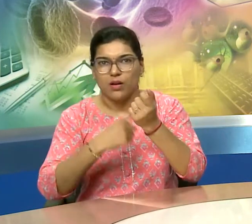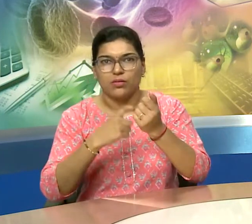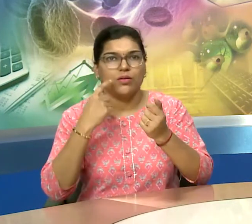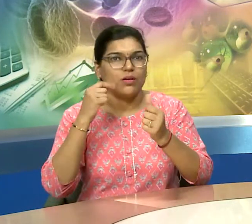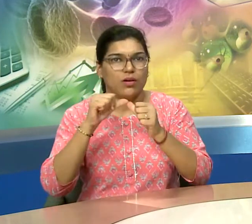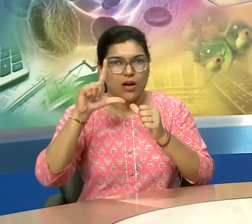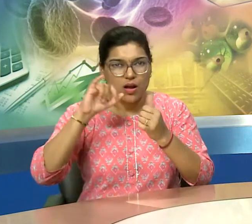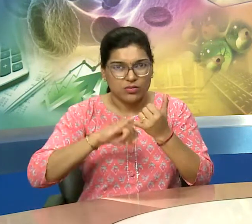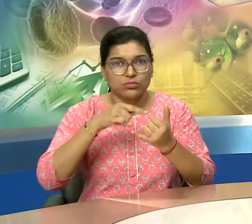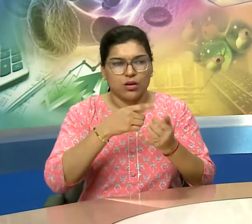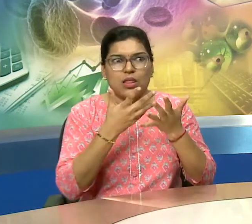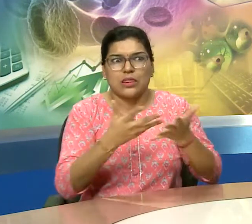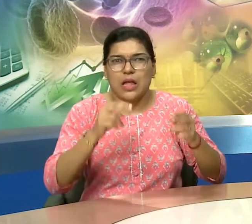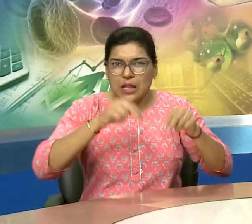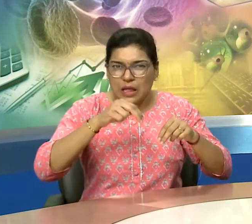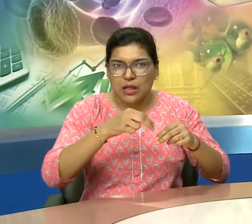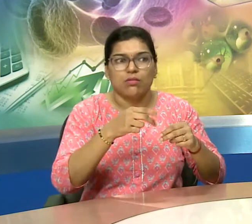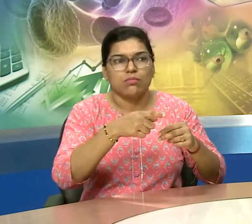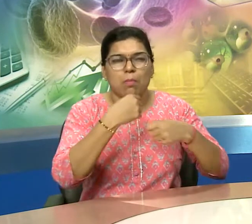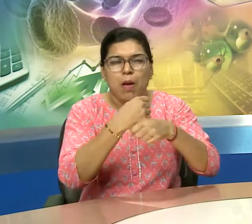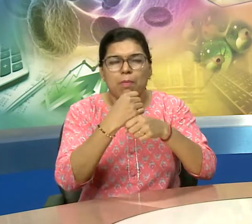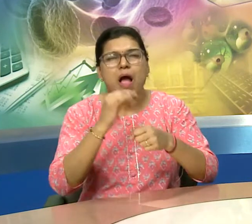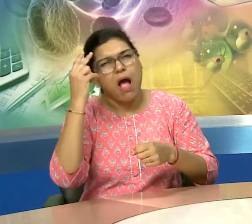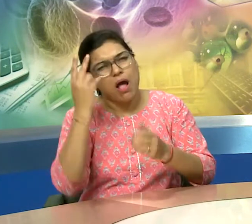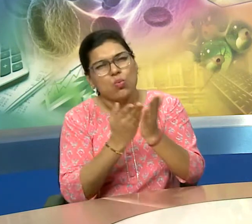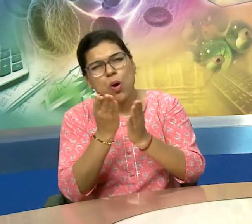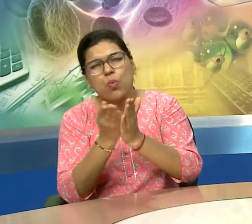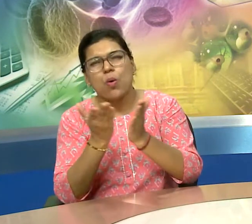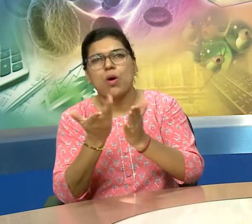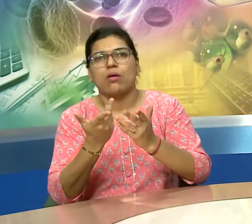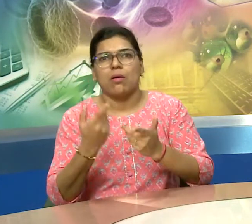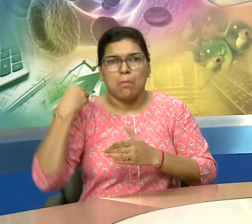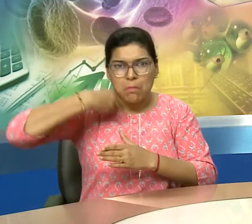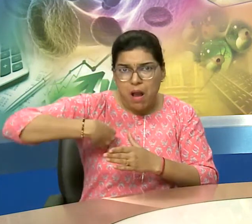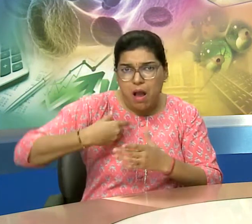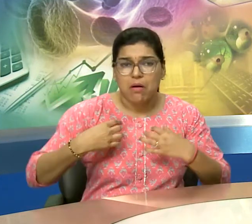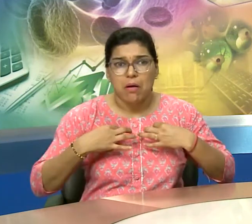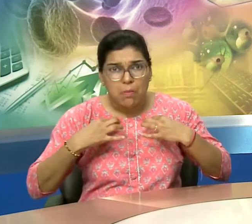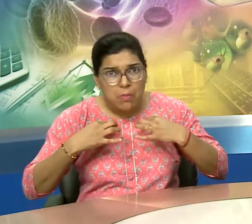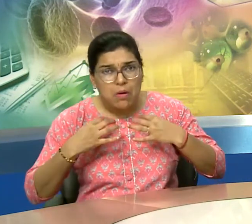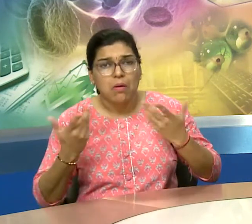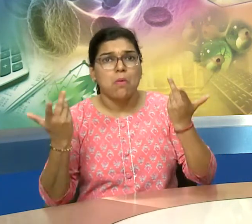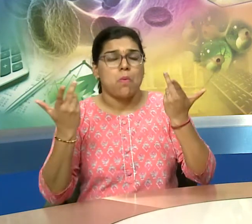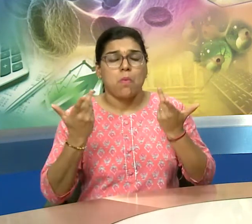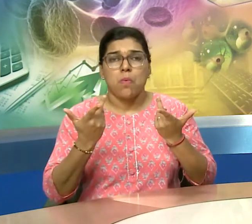This is in continuation of the previous slide. The raw materials and fossil fuels and